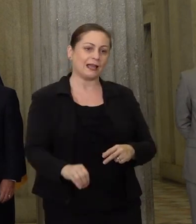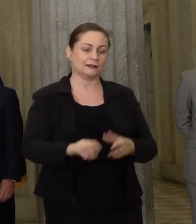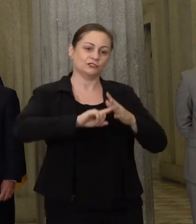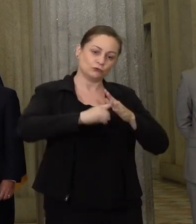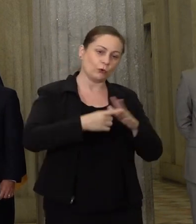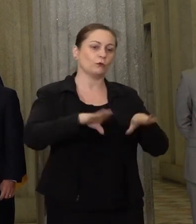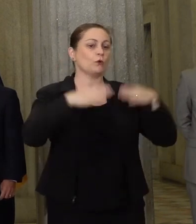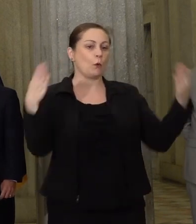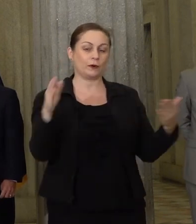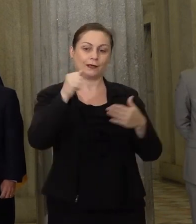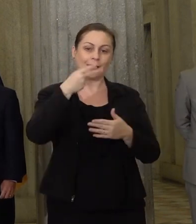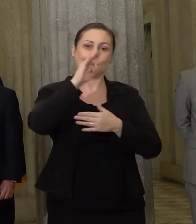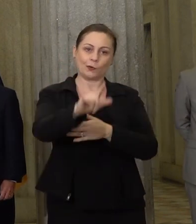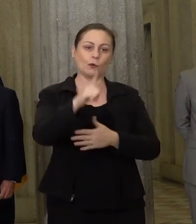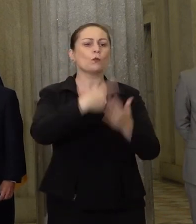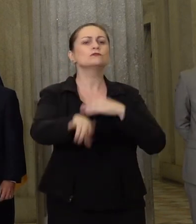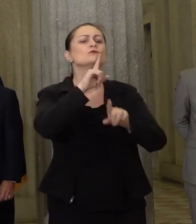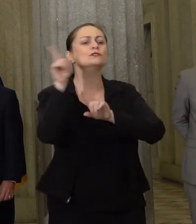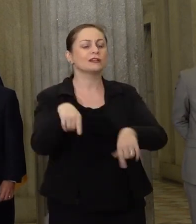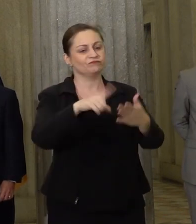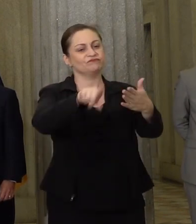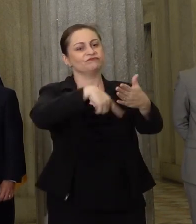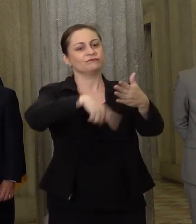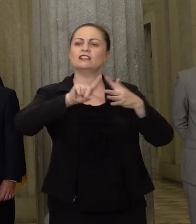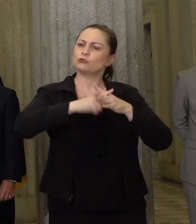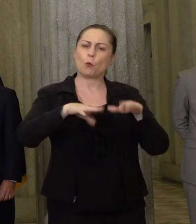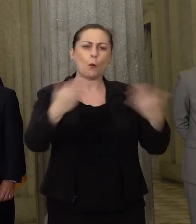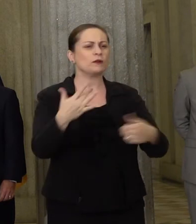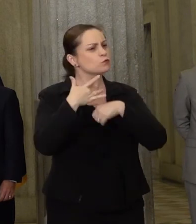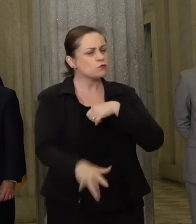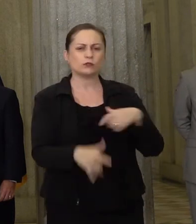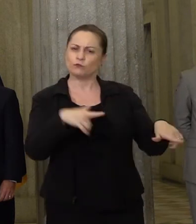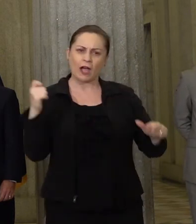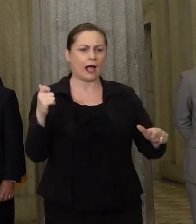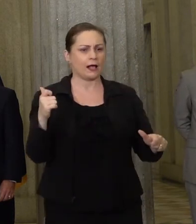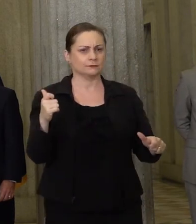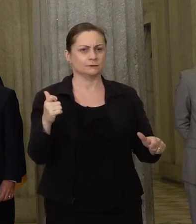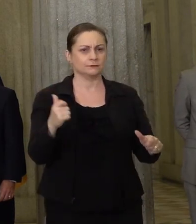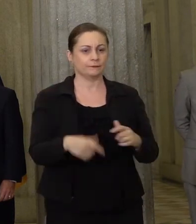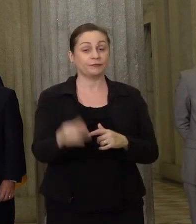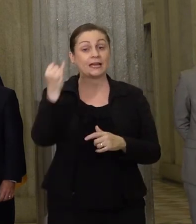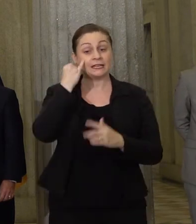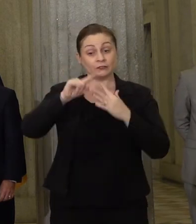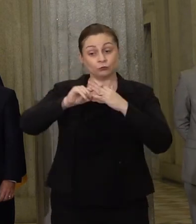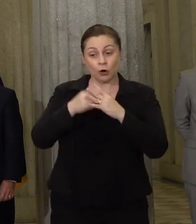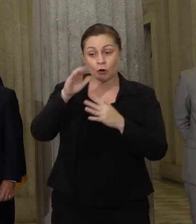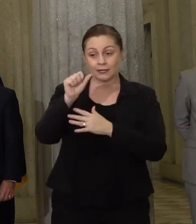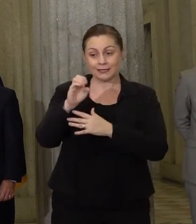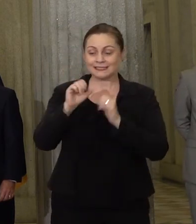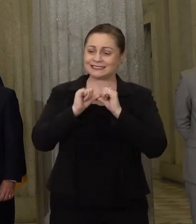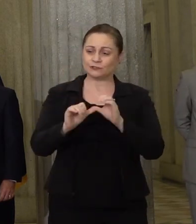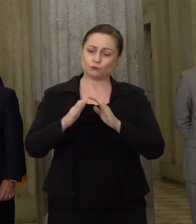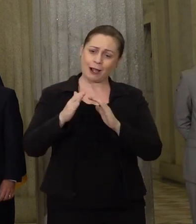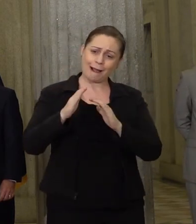in early April. What is your response to criticism that we started reopening too quickly? And if we start seeing these case numbers continue to